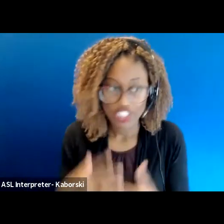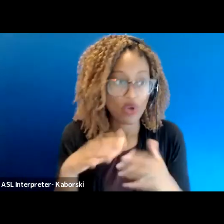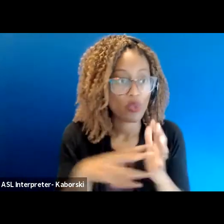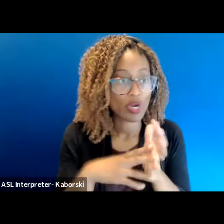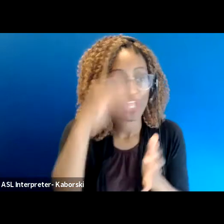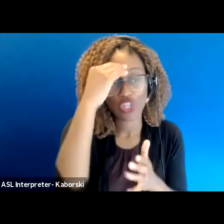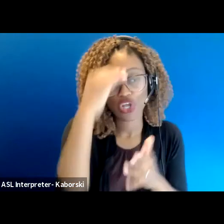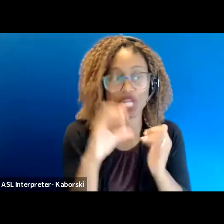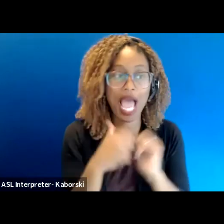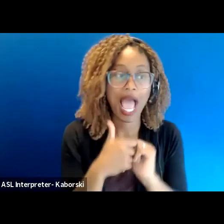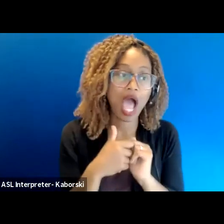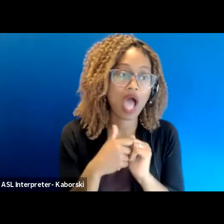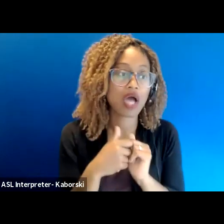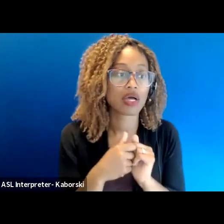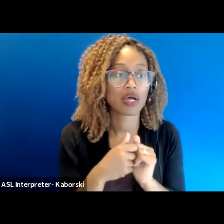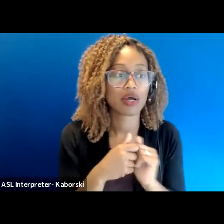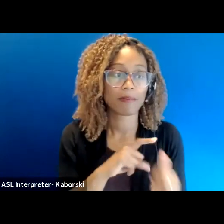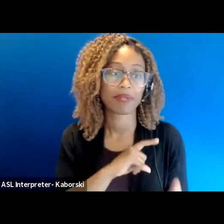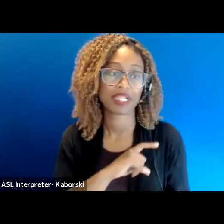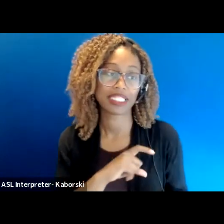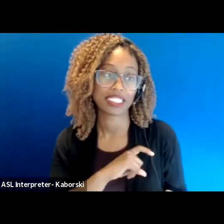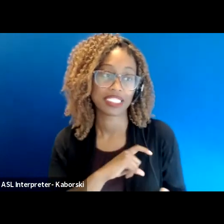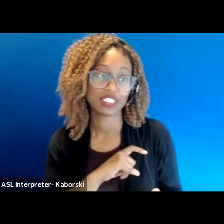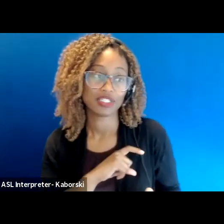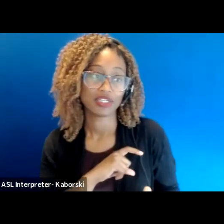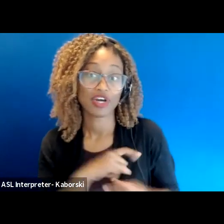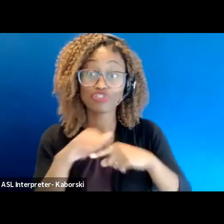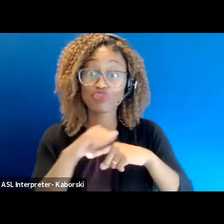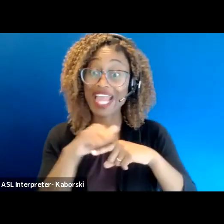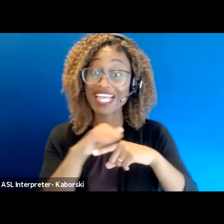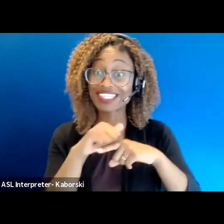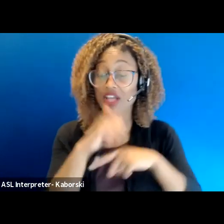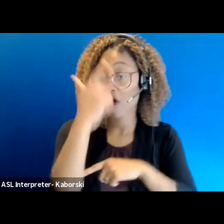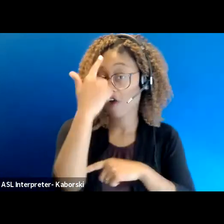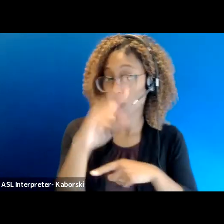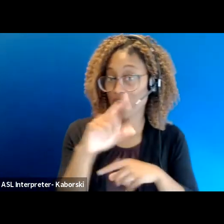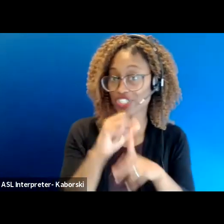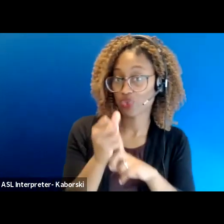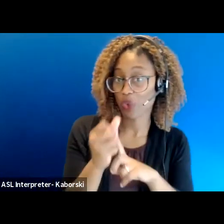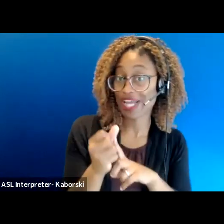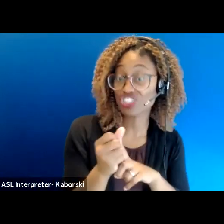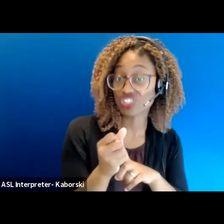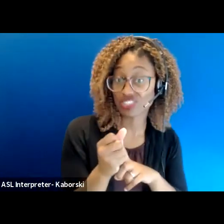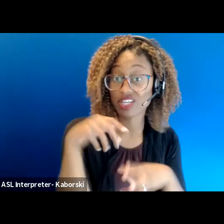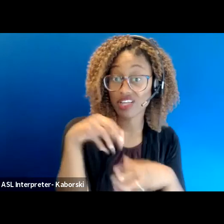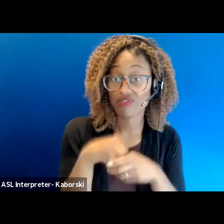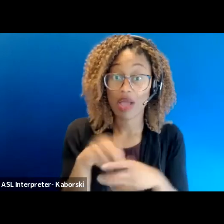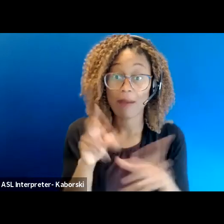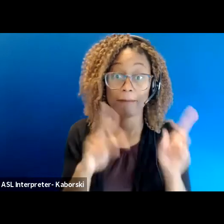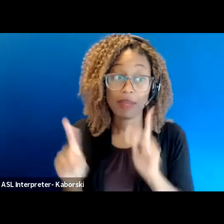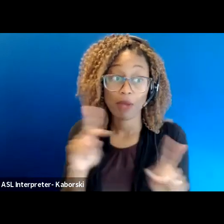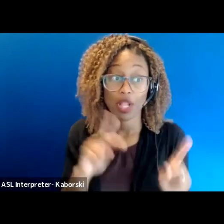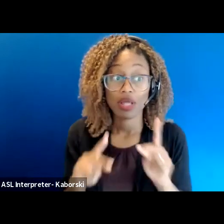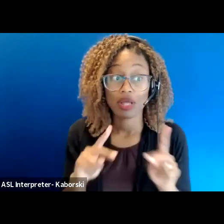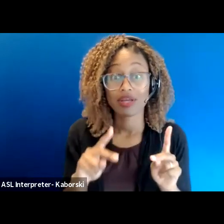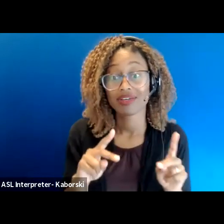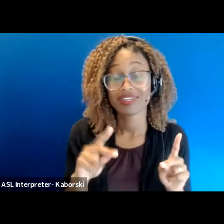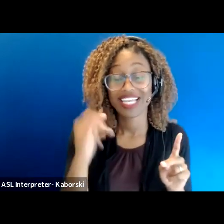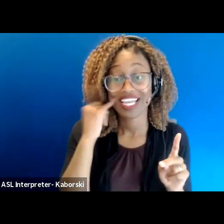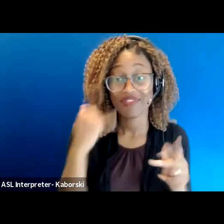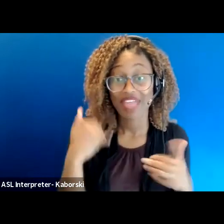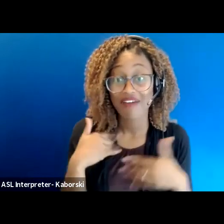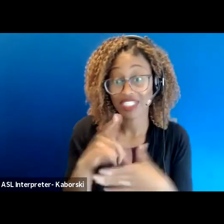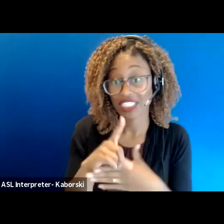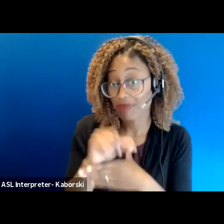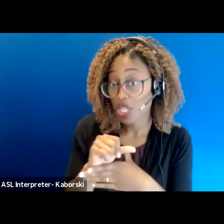how police are trained for situations involving people with disability